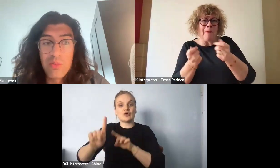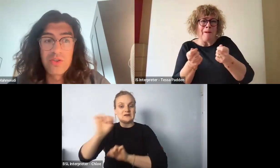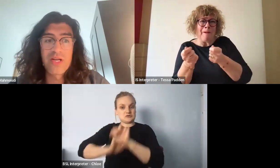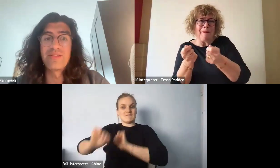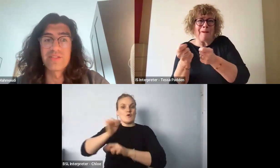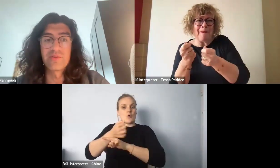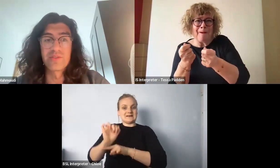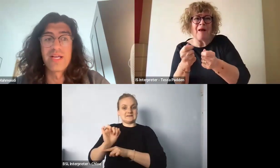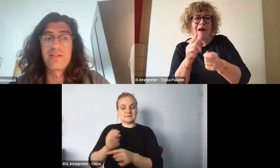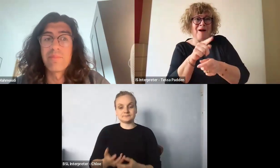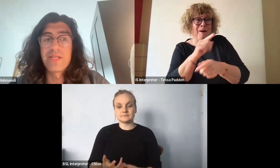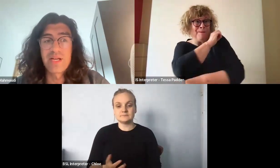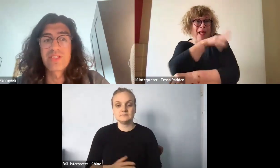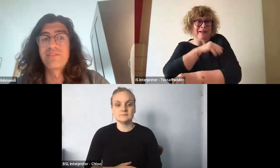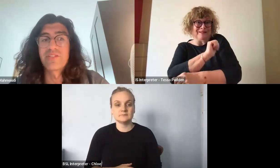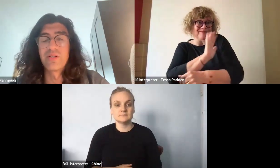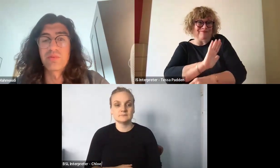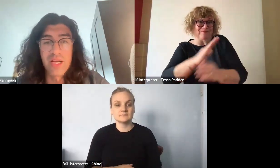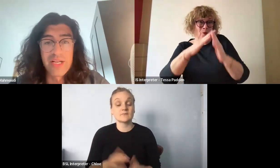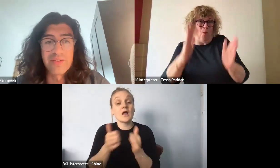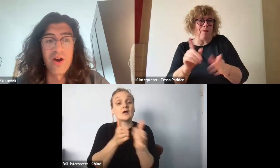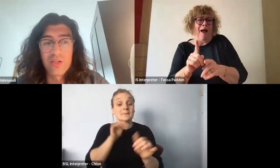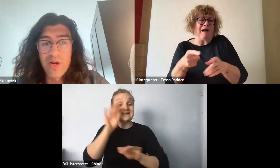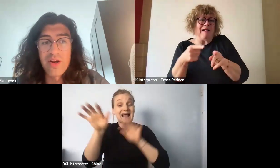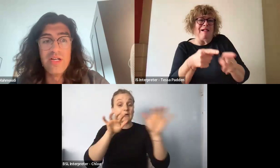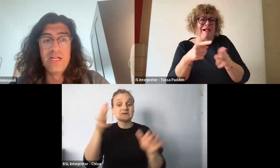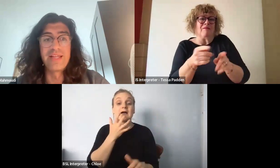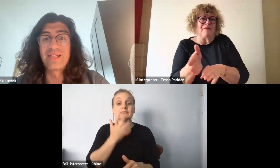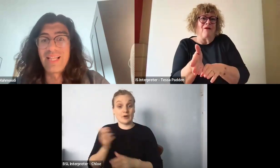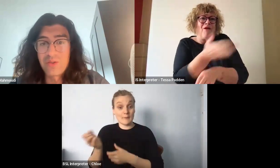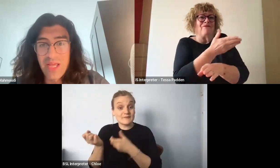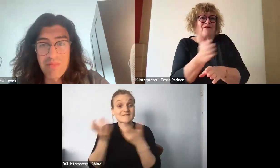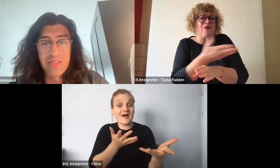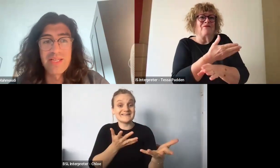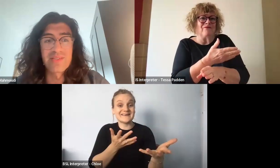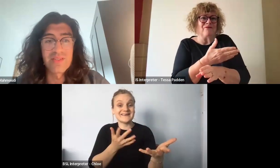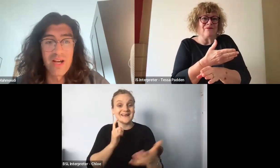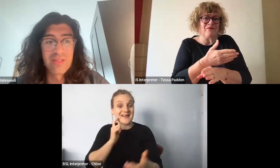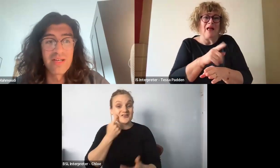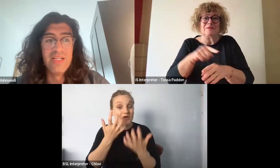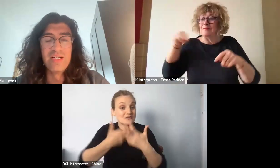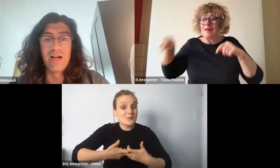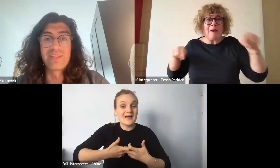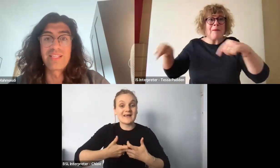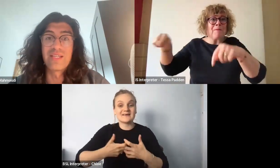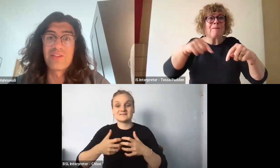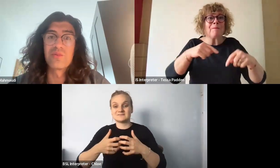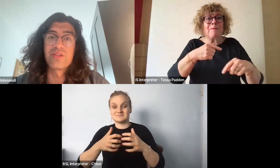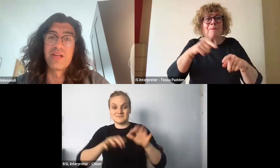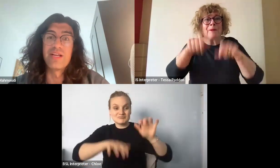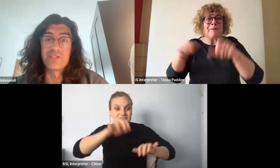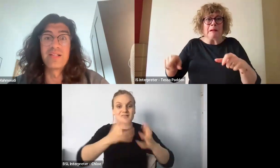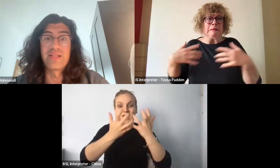there's a global trade in these tools, right? Companies outside of Israel are providing the hardware and the cloud capabilities, the software, that